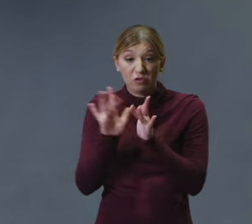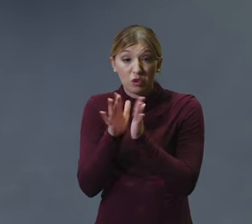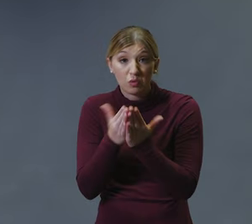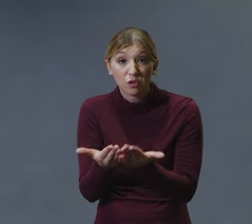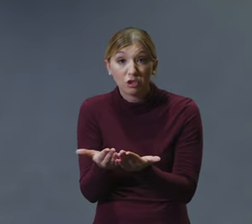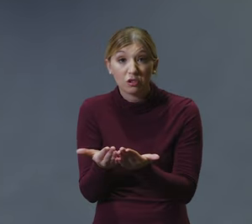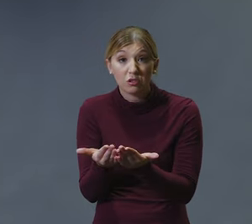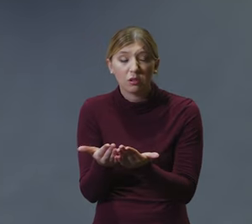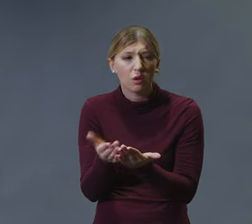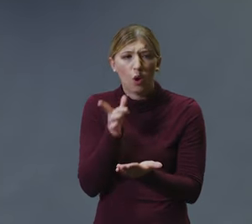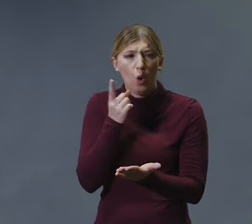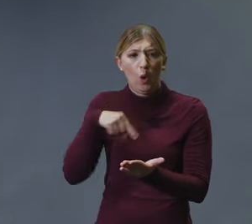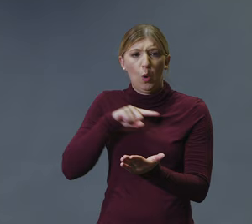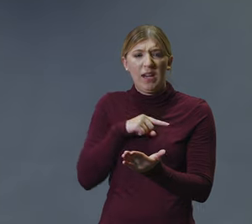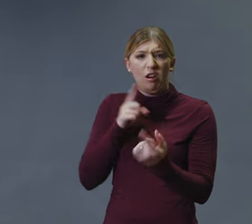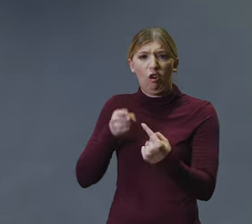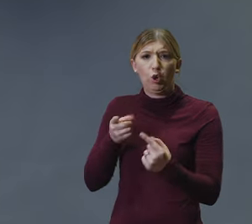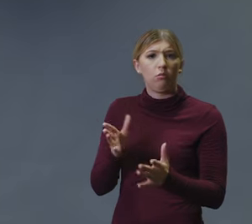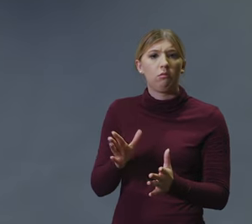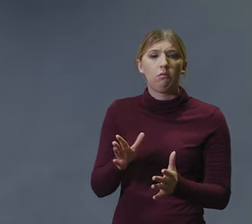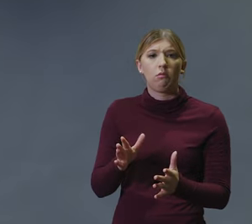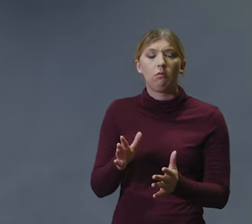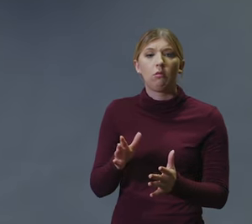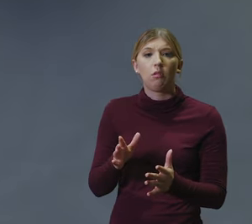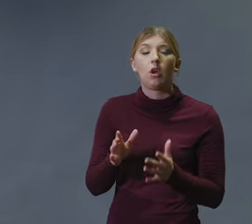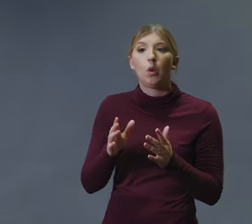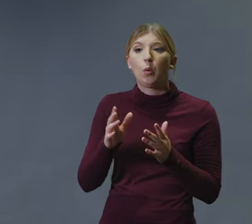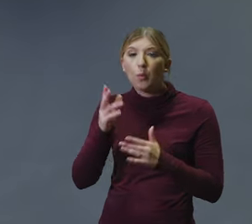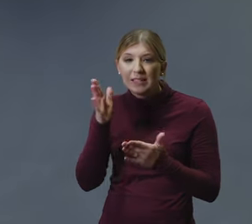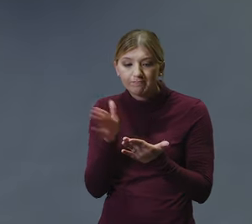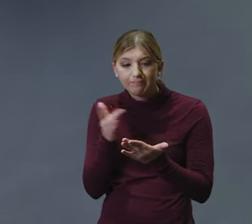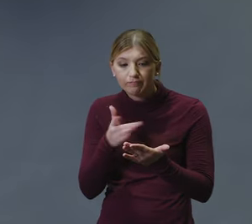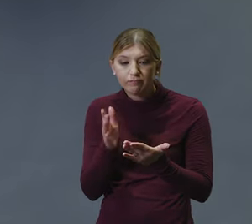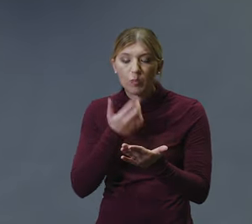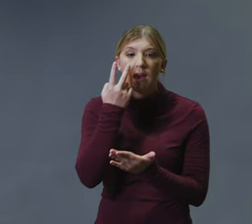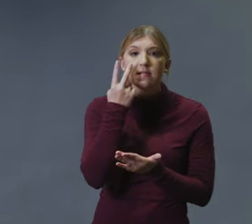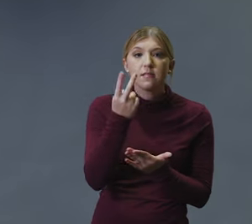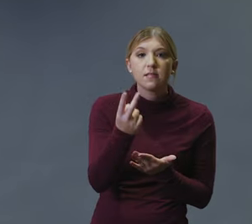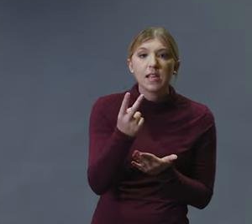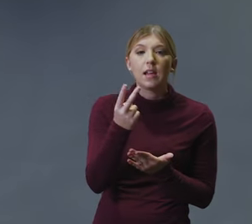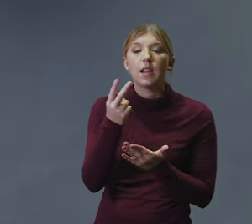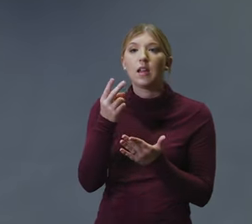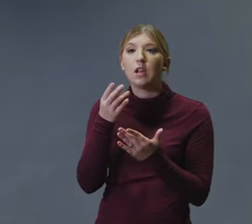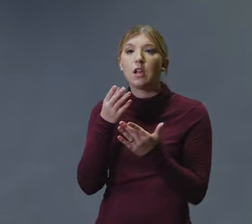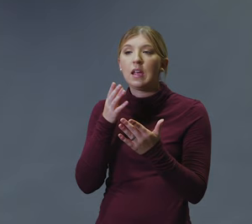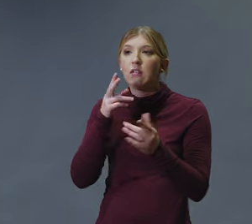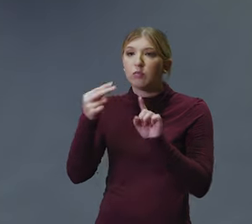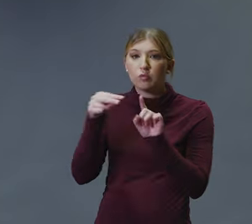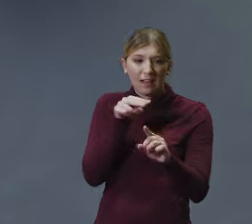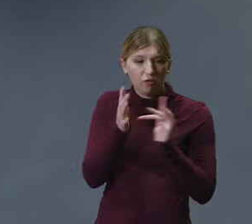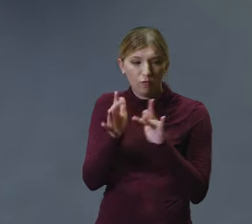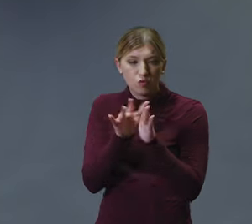says, who are we to dispute it? When we begin to look through these things through the lenses of